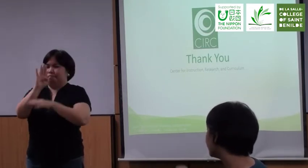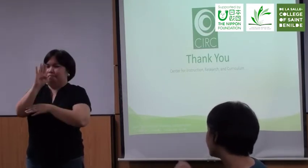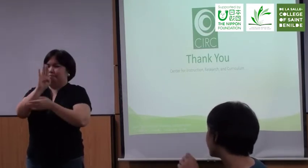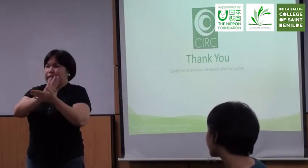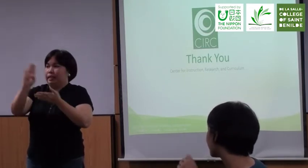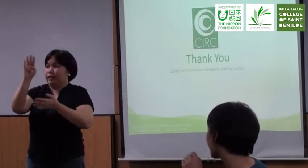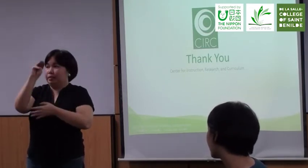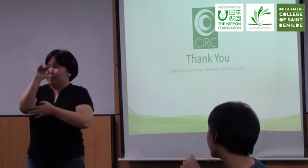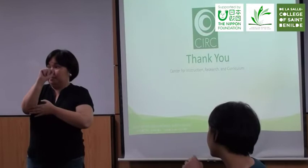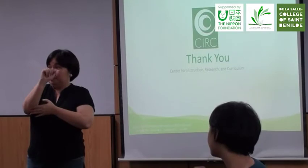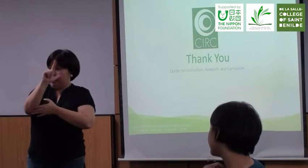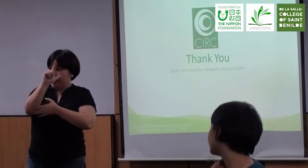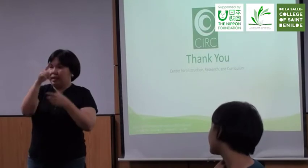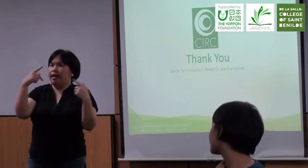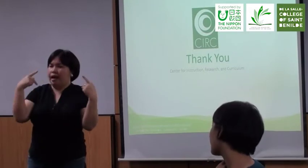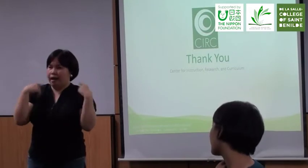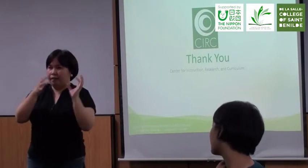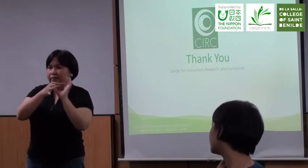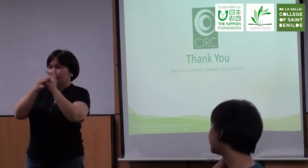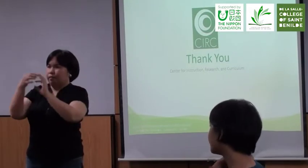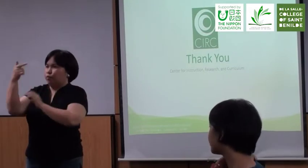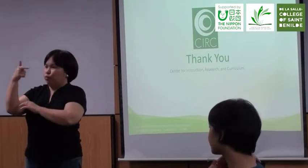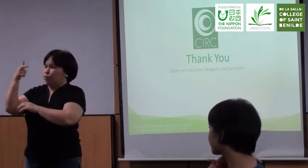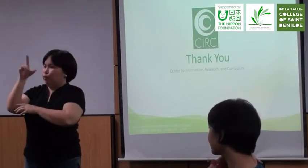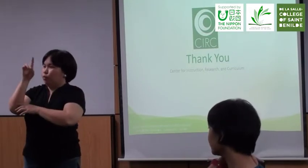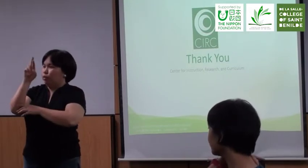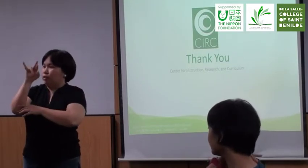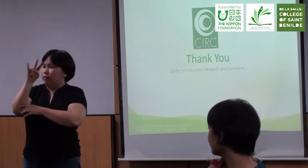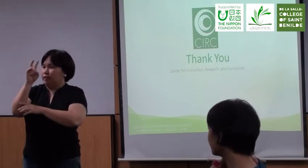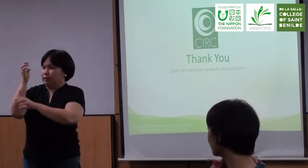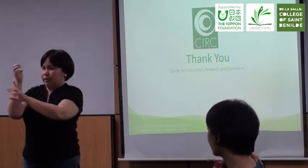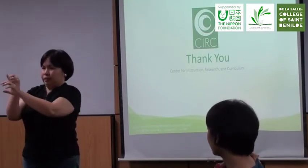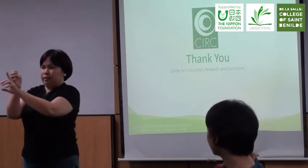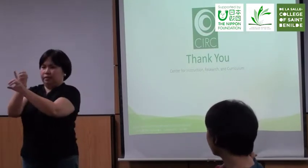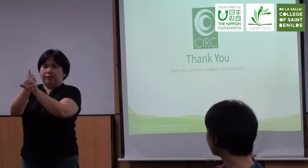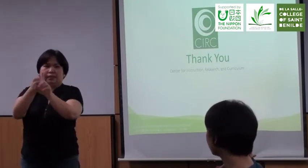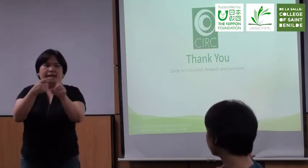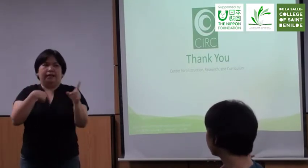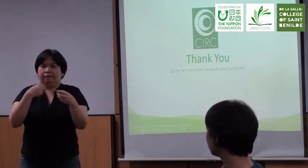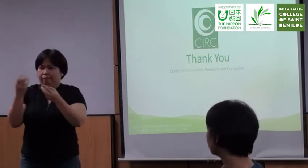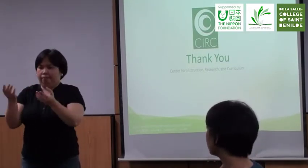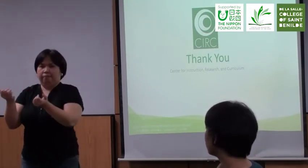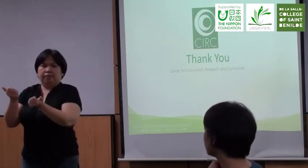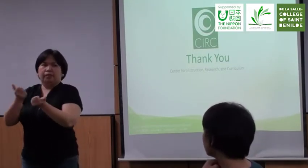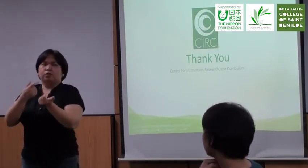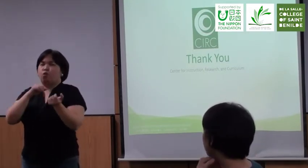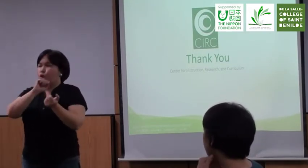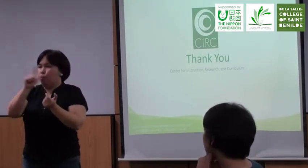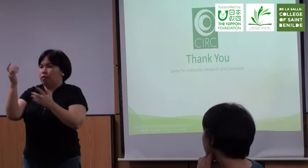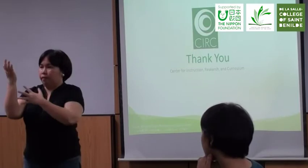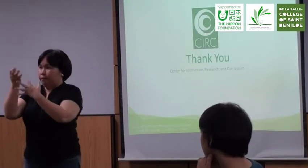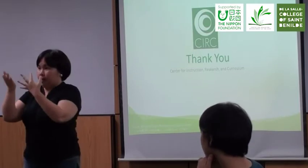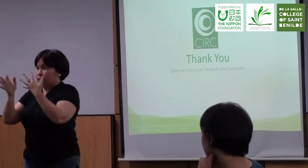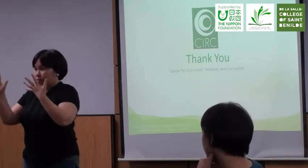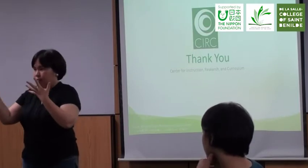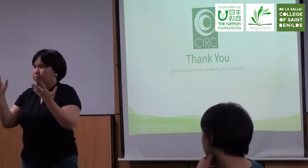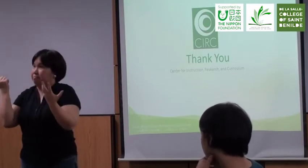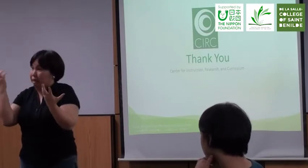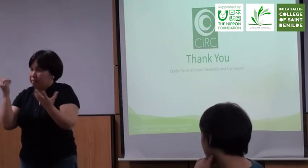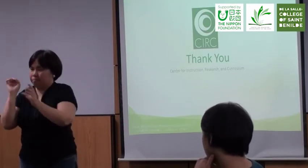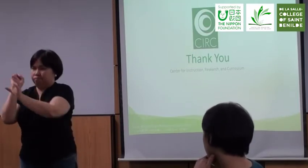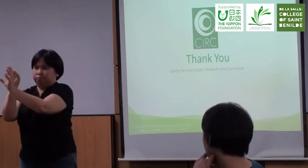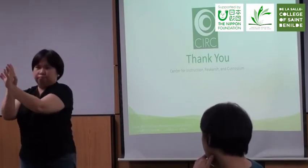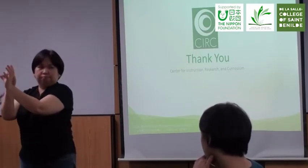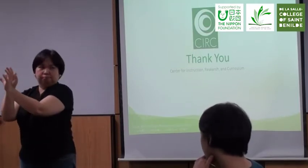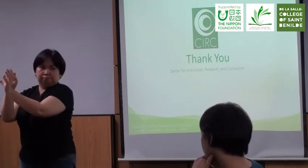Vinyled mail has Google Drive for us, for each of us. We can make use of that and we can save our files there, whether